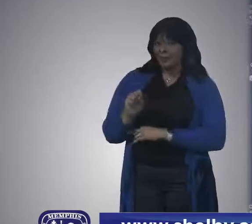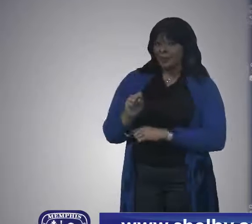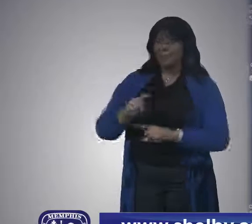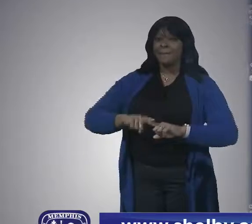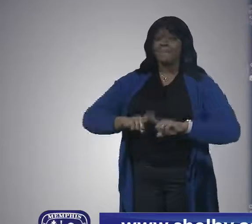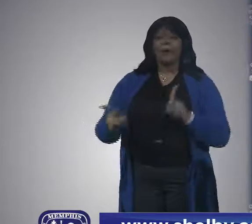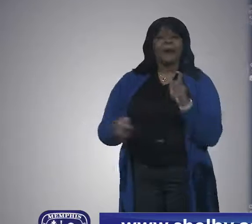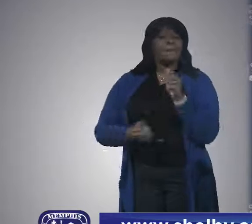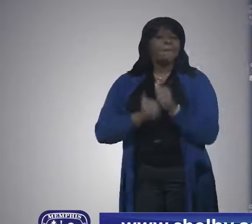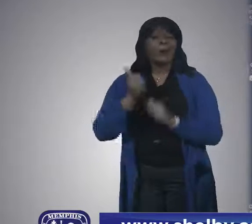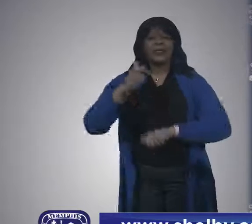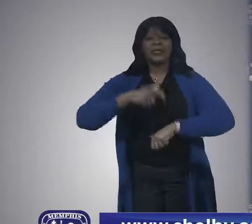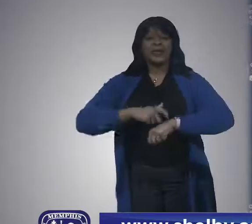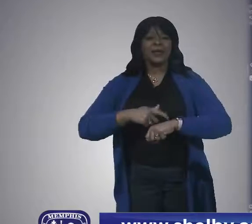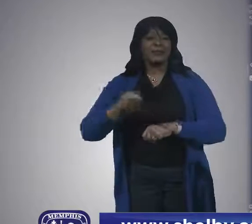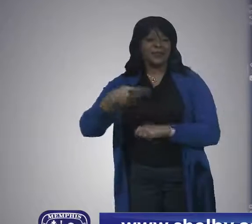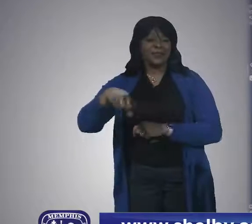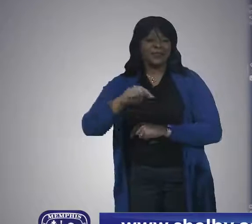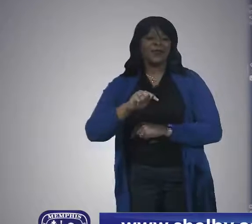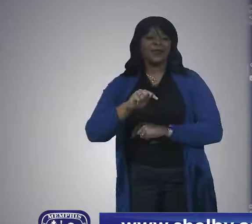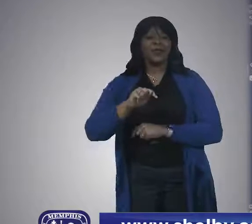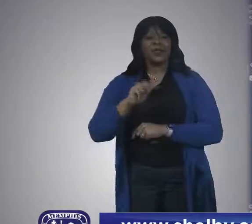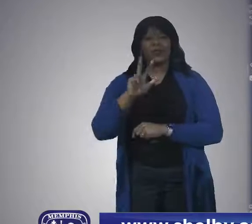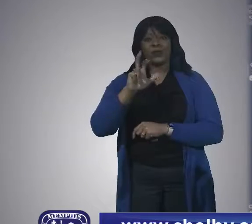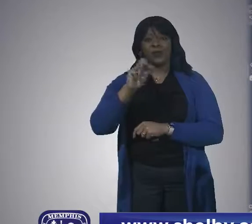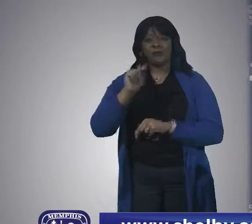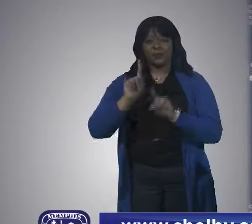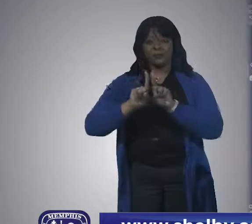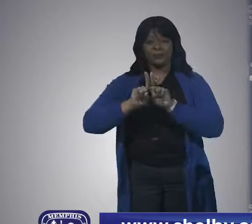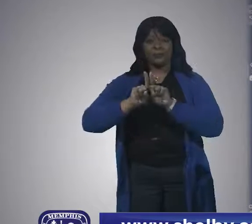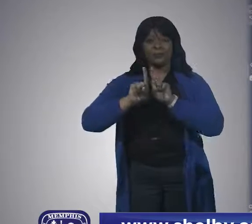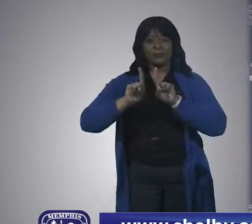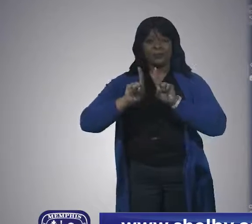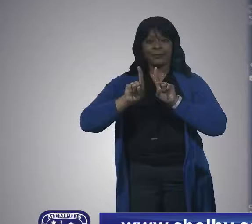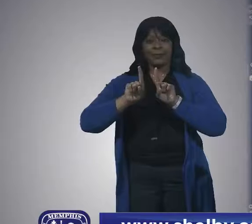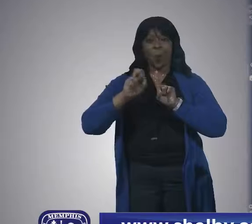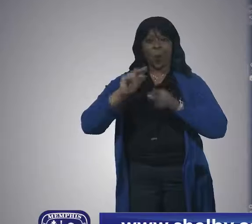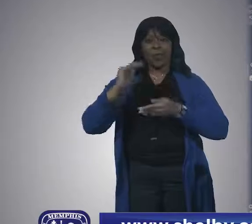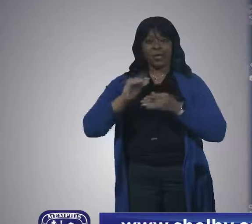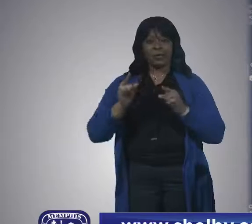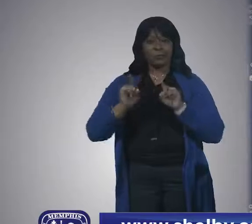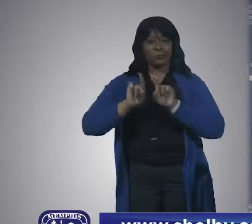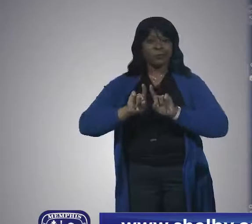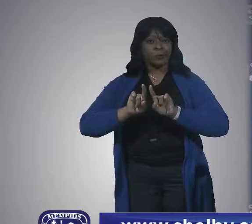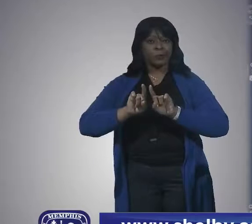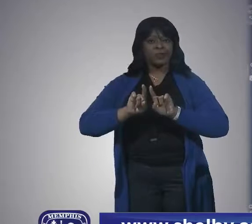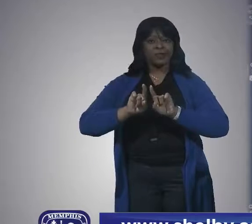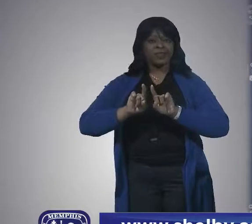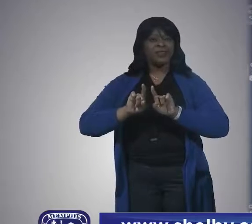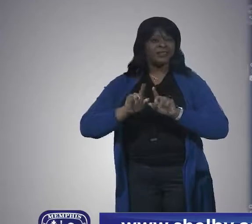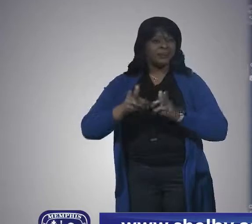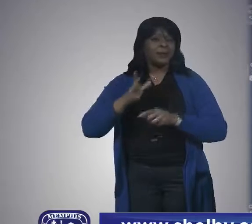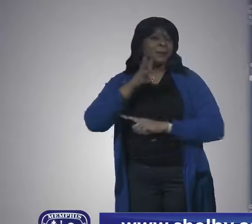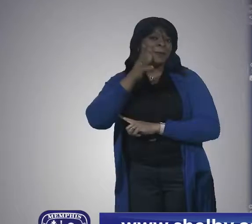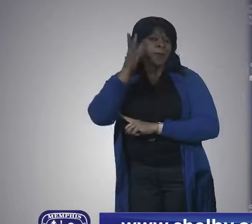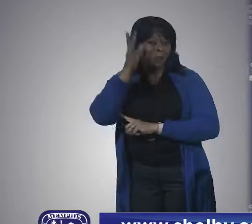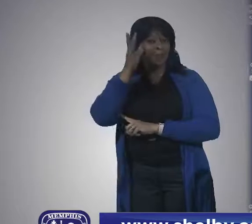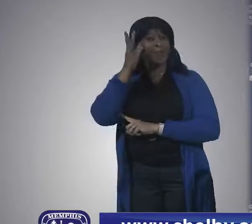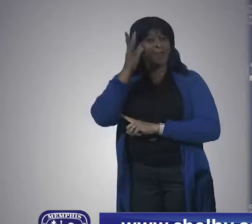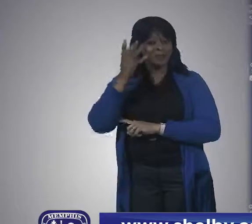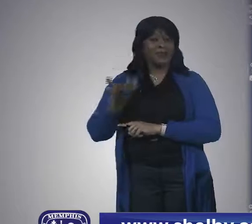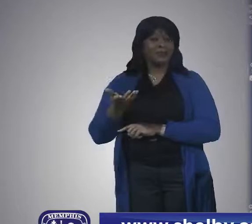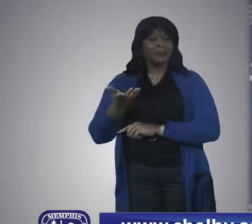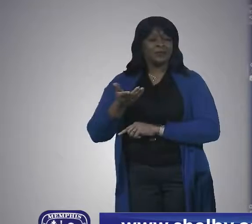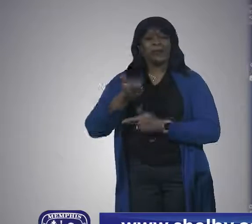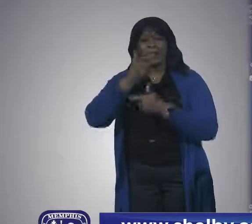but for the most part, they are 3 feet from each other, or maybe even less. And so parents